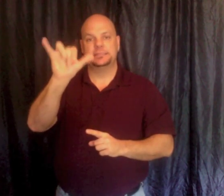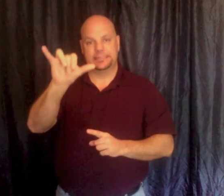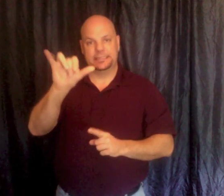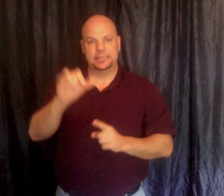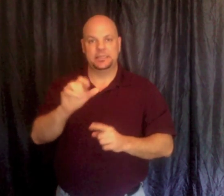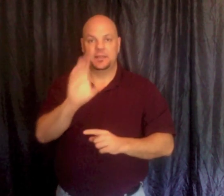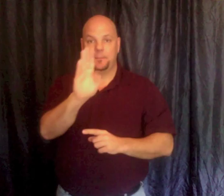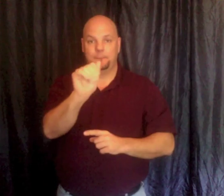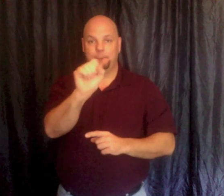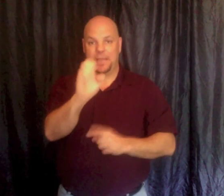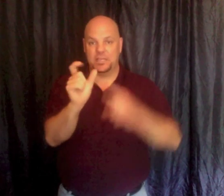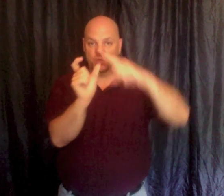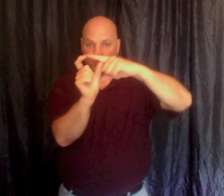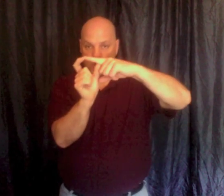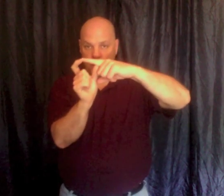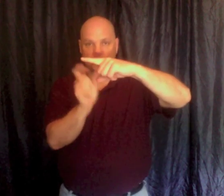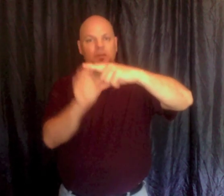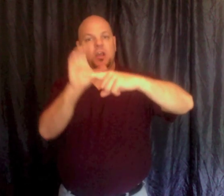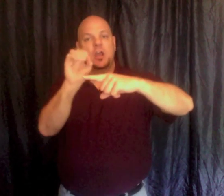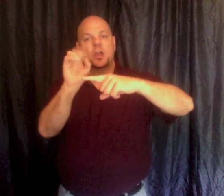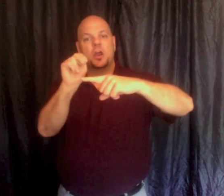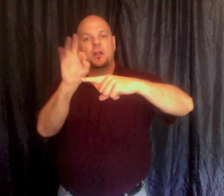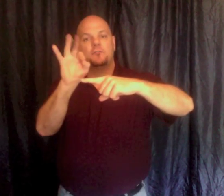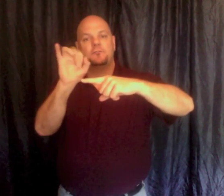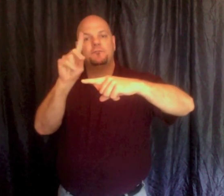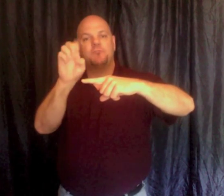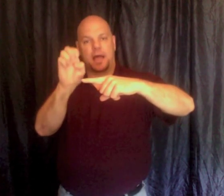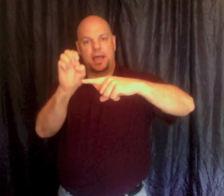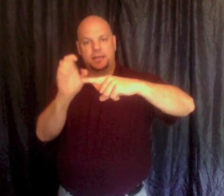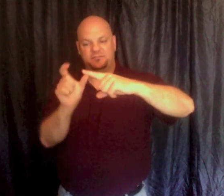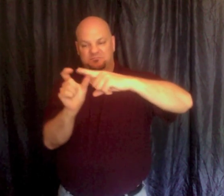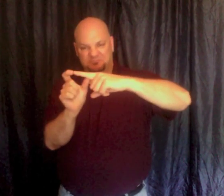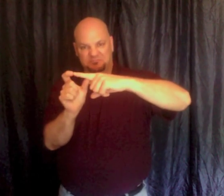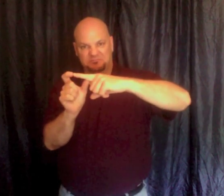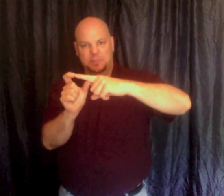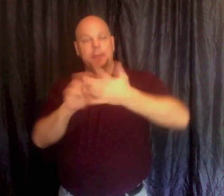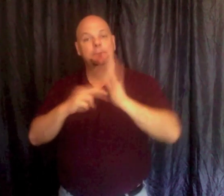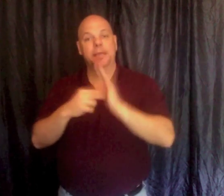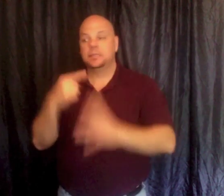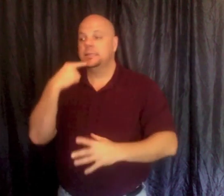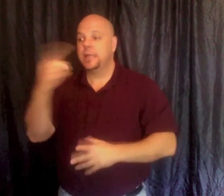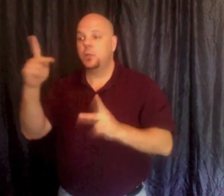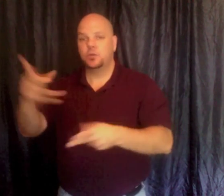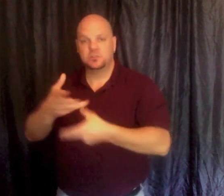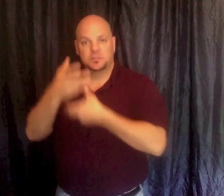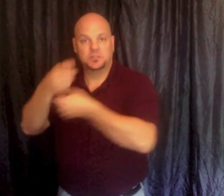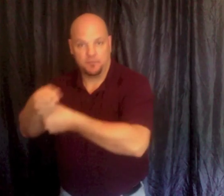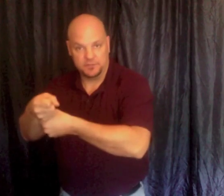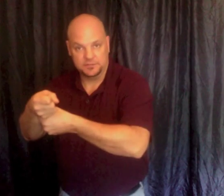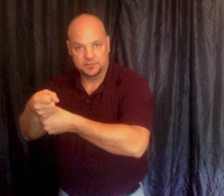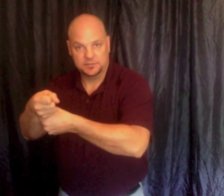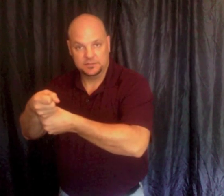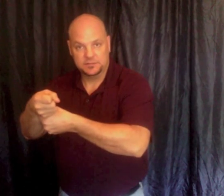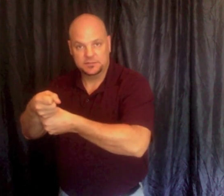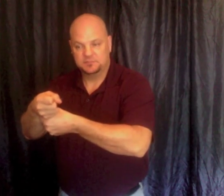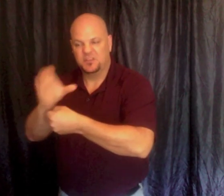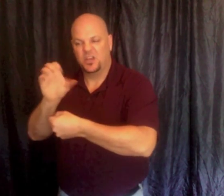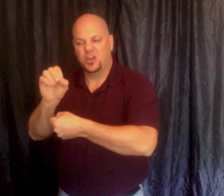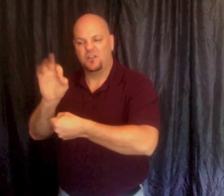confide. And that means to tell someone something in confidence, right? So if I'm going to share this with